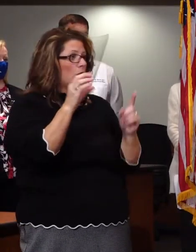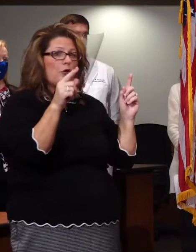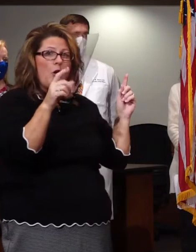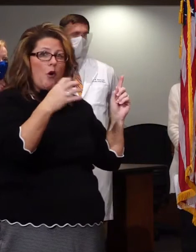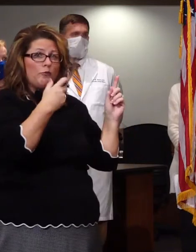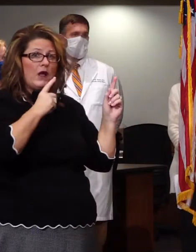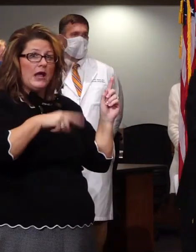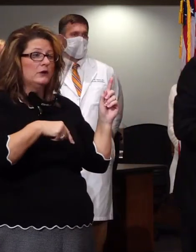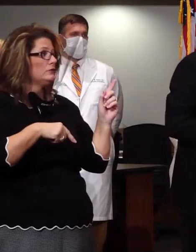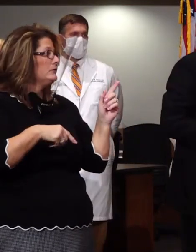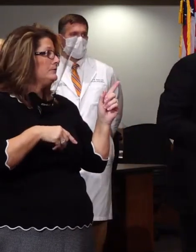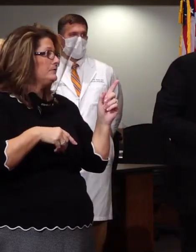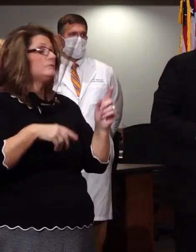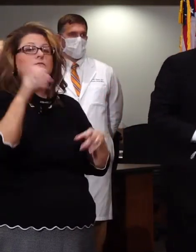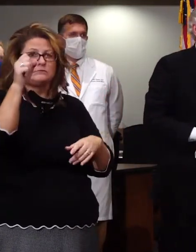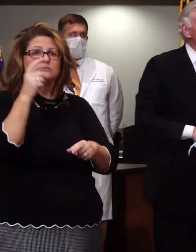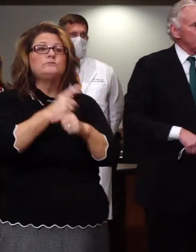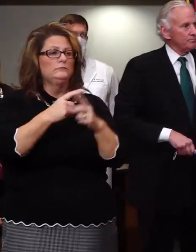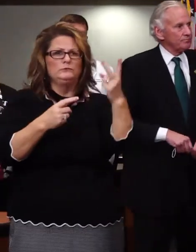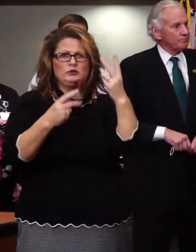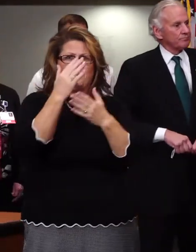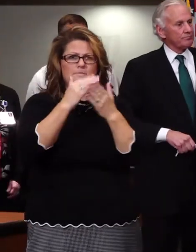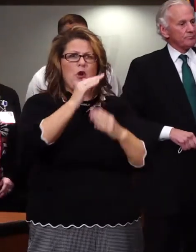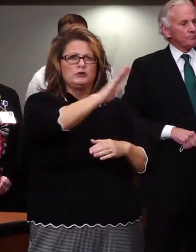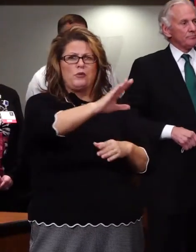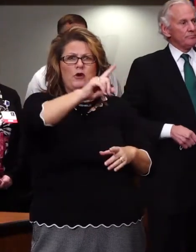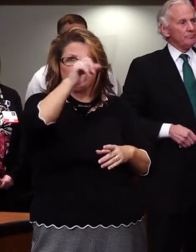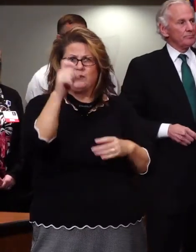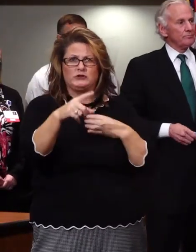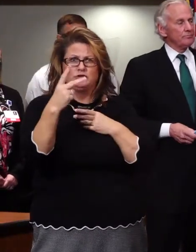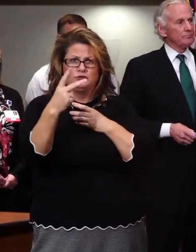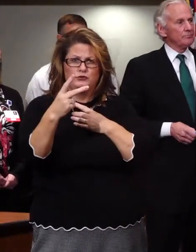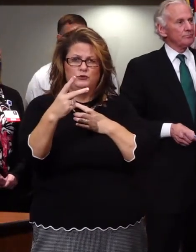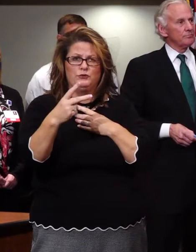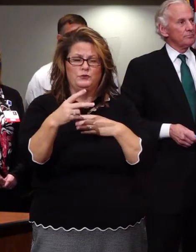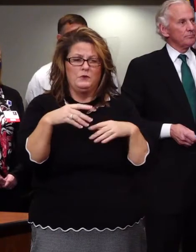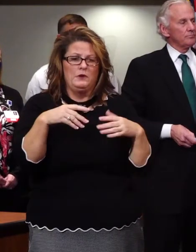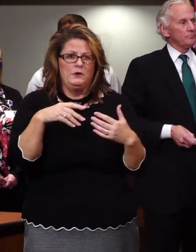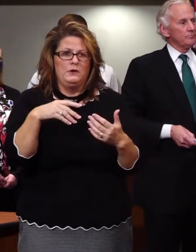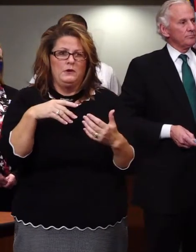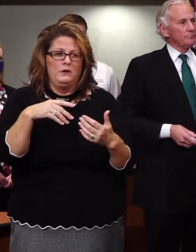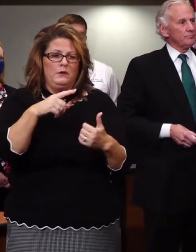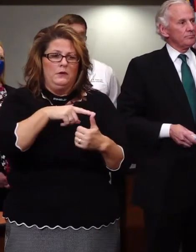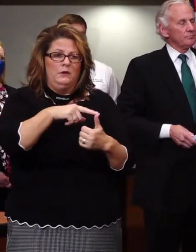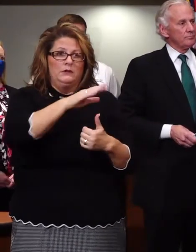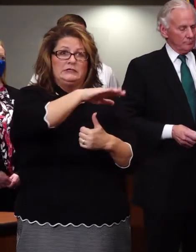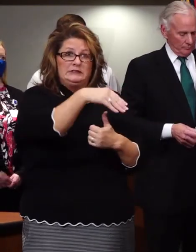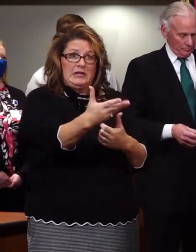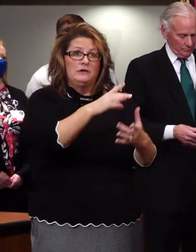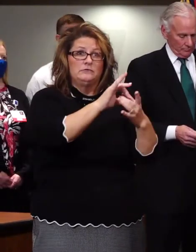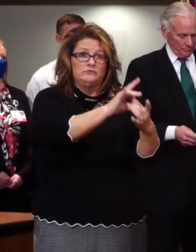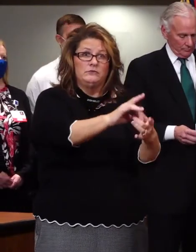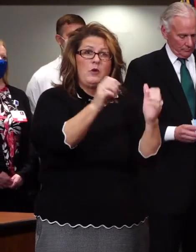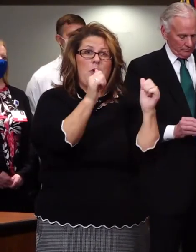Sure. I think there's 2 parts to that question, which is where the deaths in terms of correlating with the